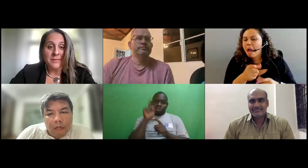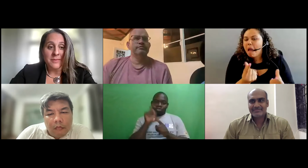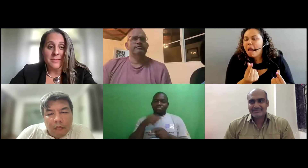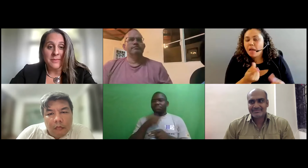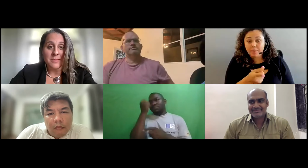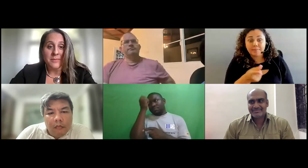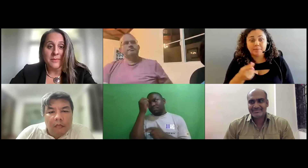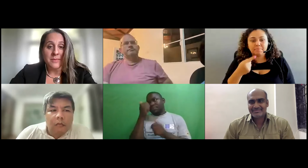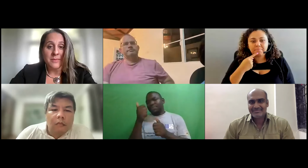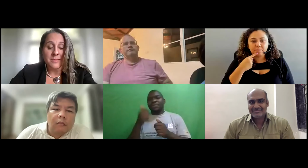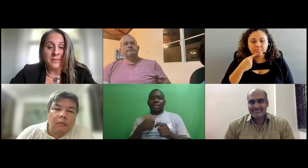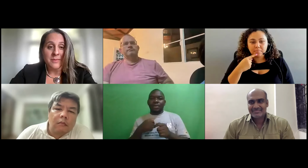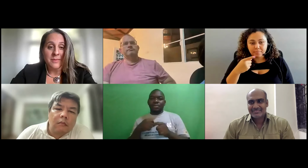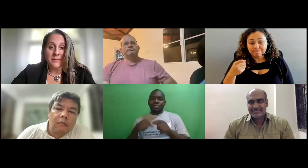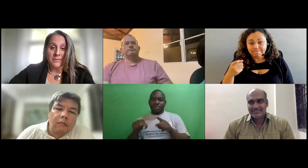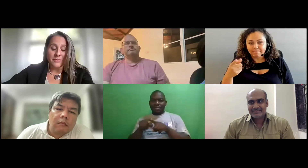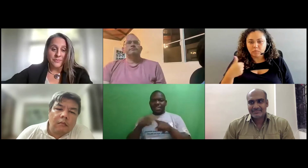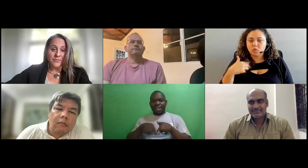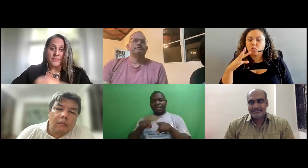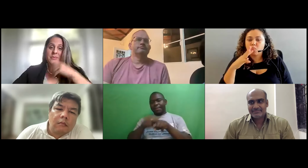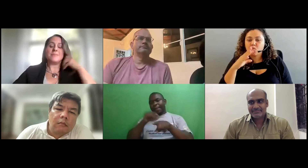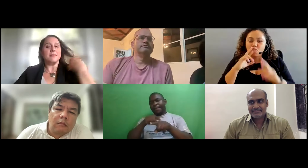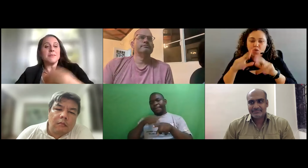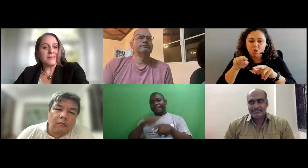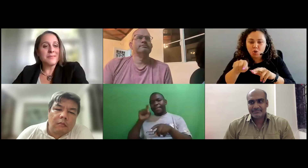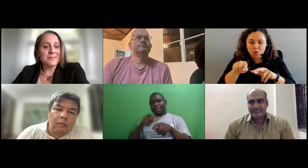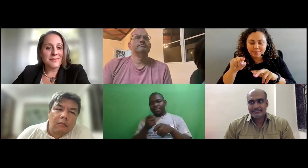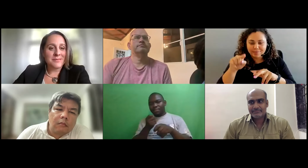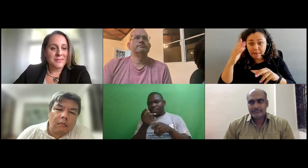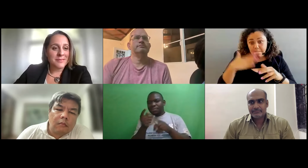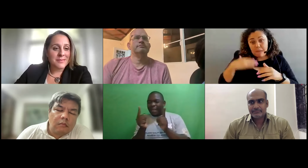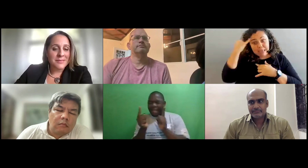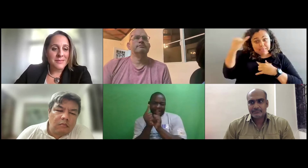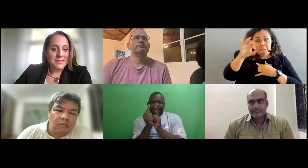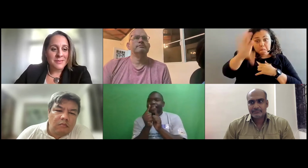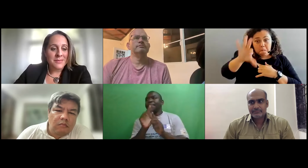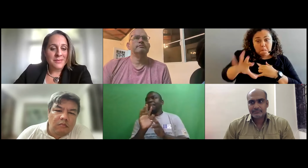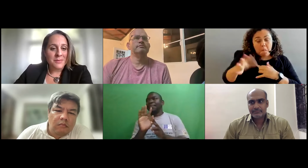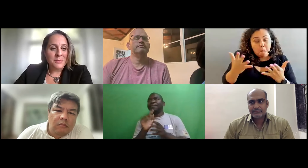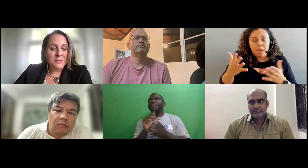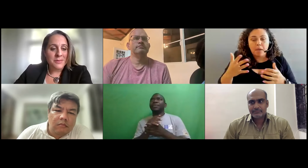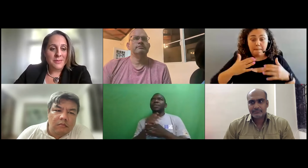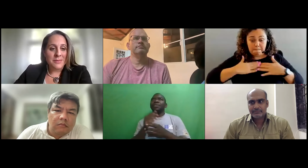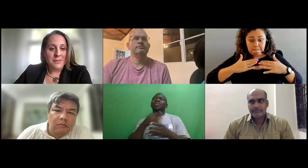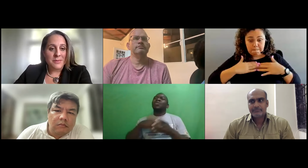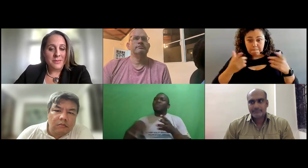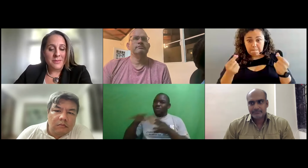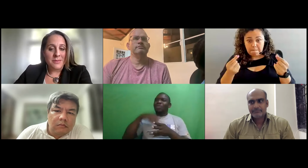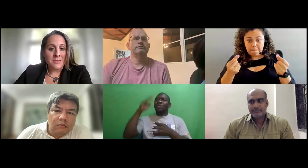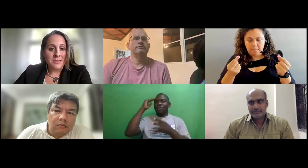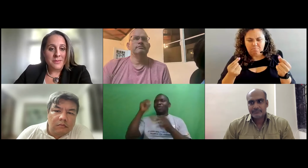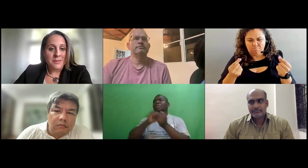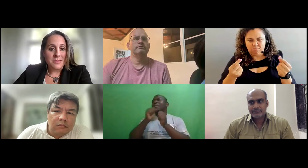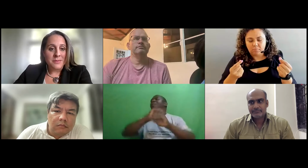Yes, I just want to respond to that question by sharing my ideas. So my response will be very